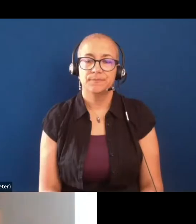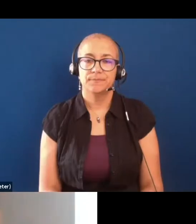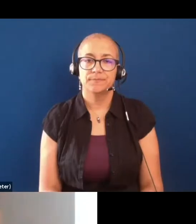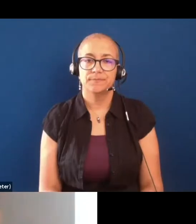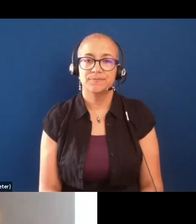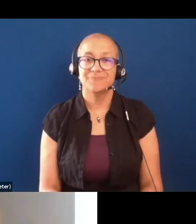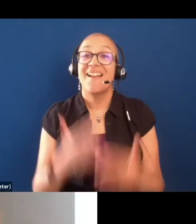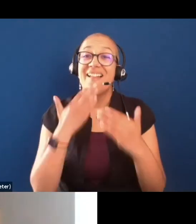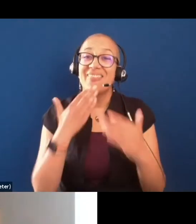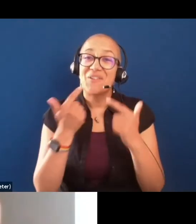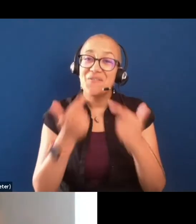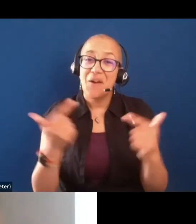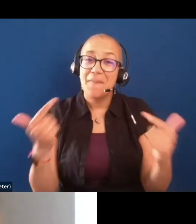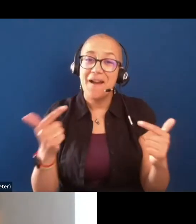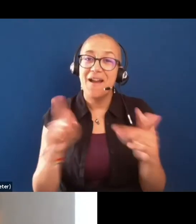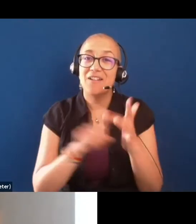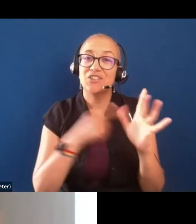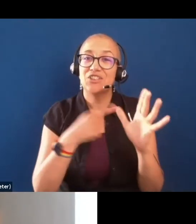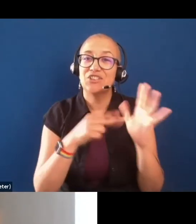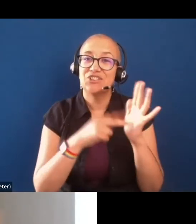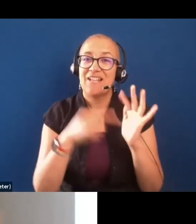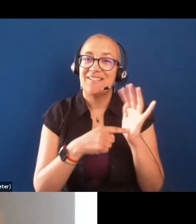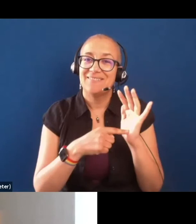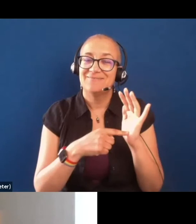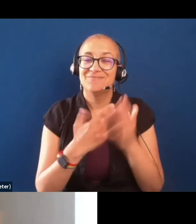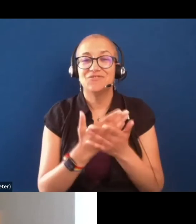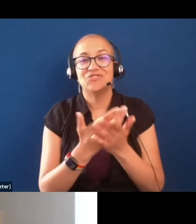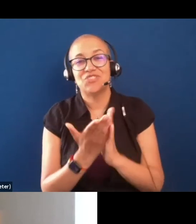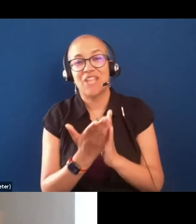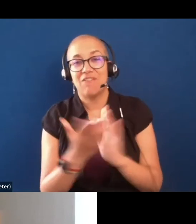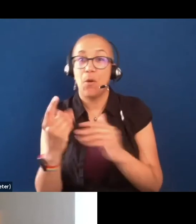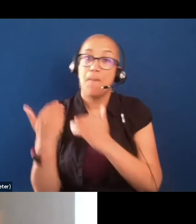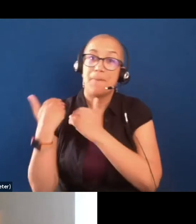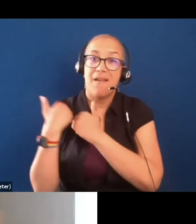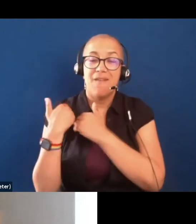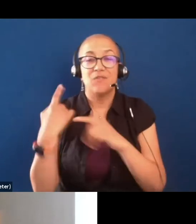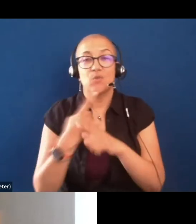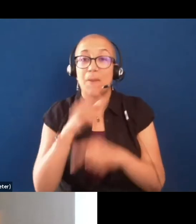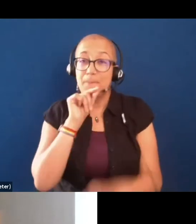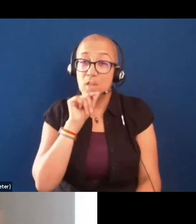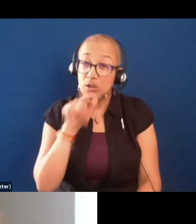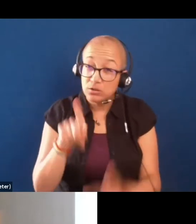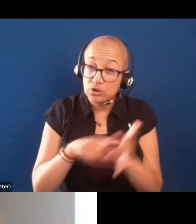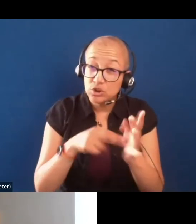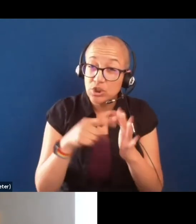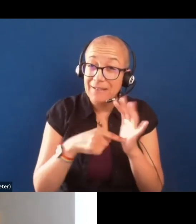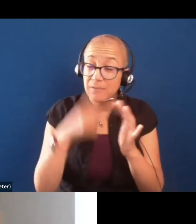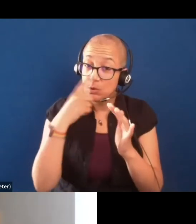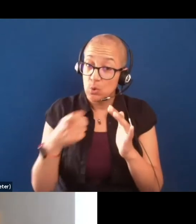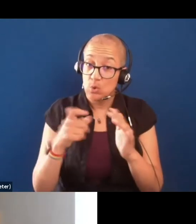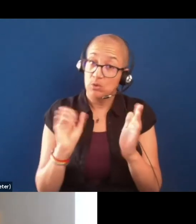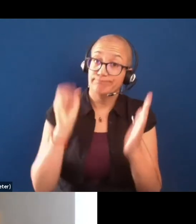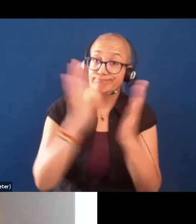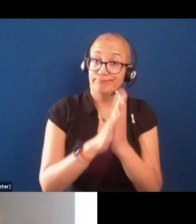Thank you very much, Janet, for sharing and on behalf of Talking Birds. I wonder, Janet, if you could share the link maybe in the chat